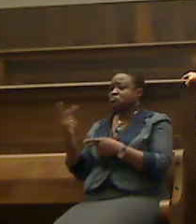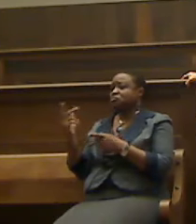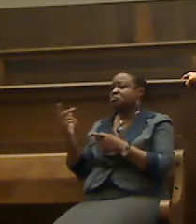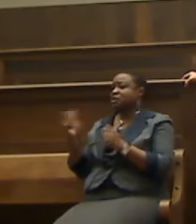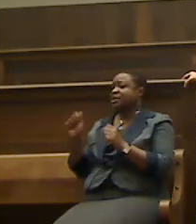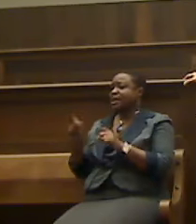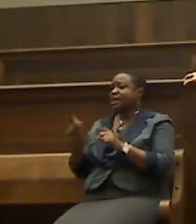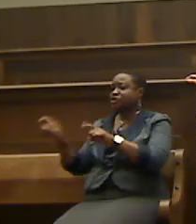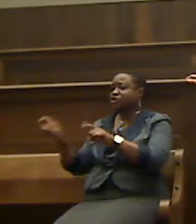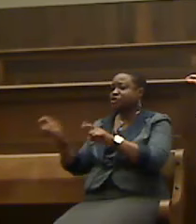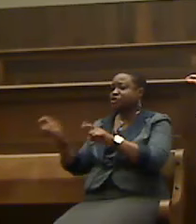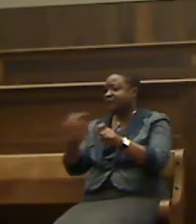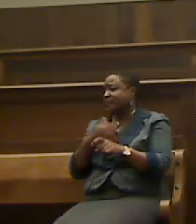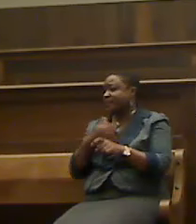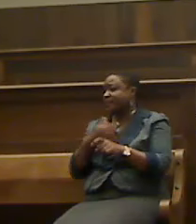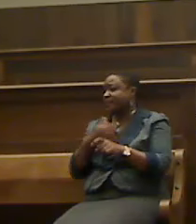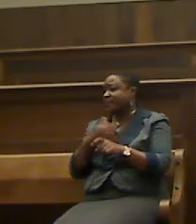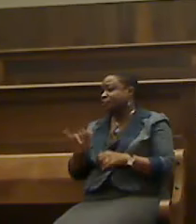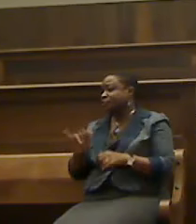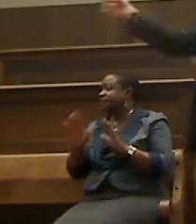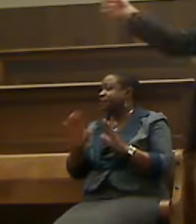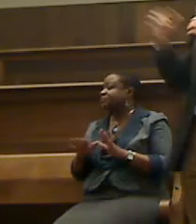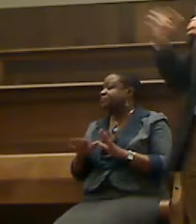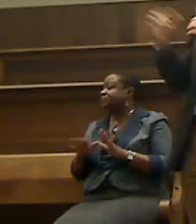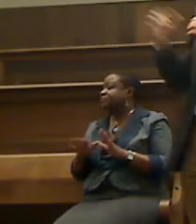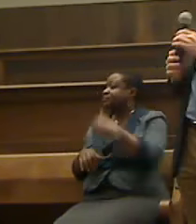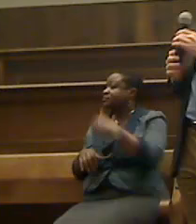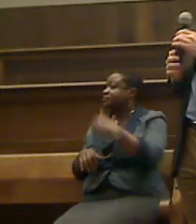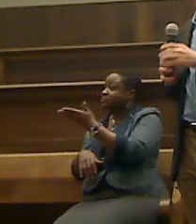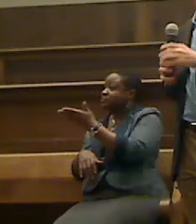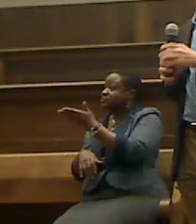Great, great, excellent. Okay, yes.